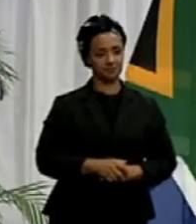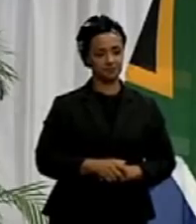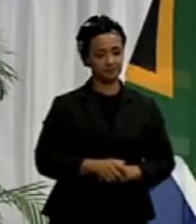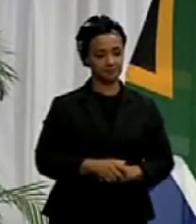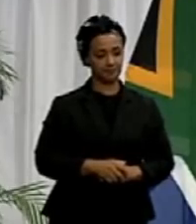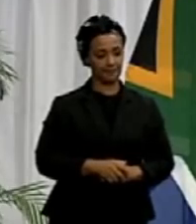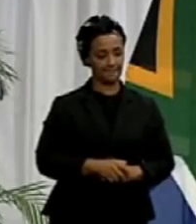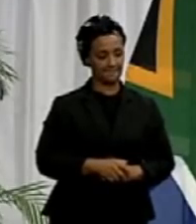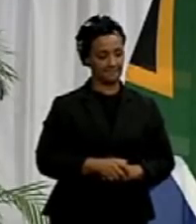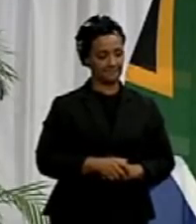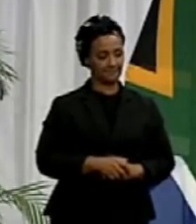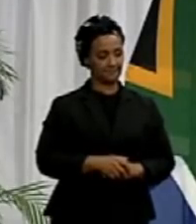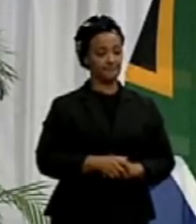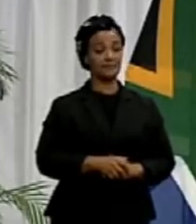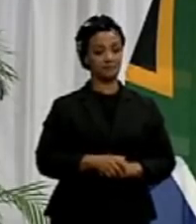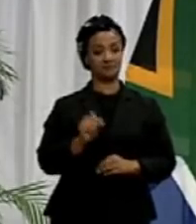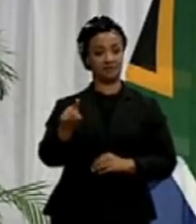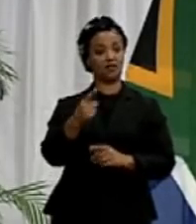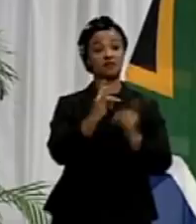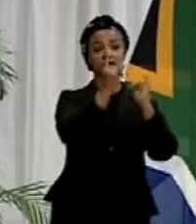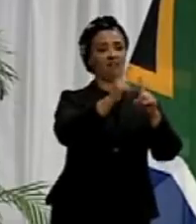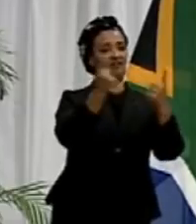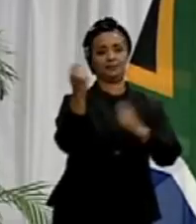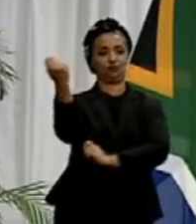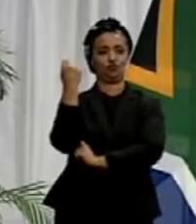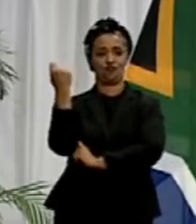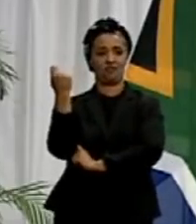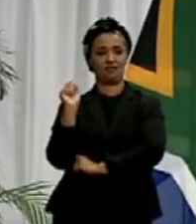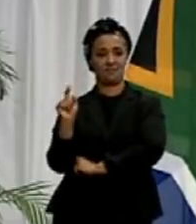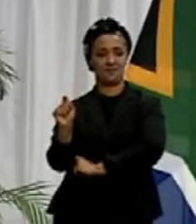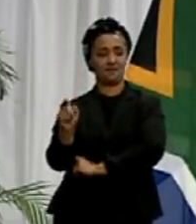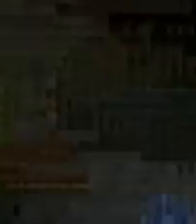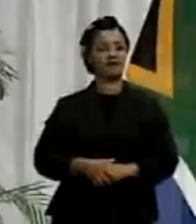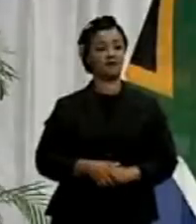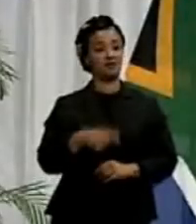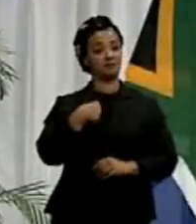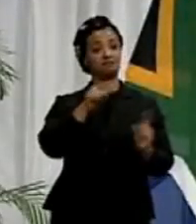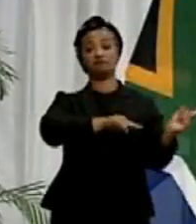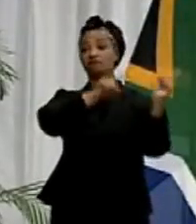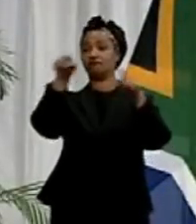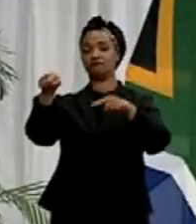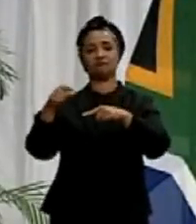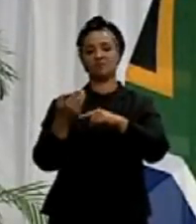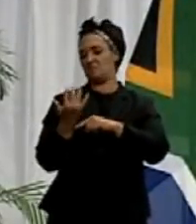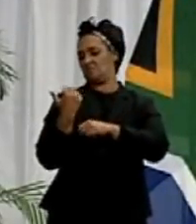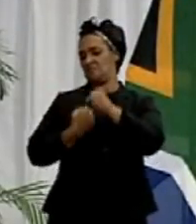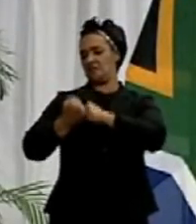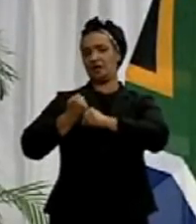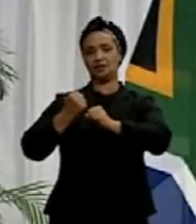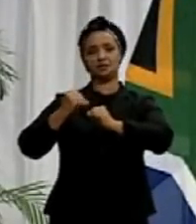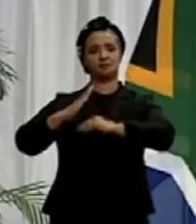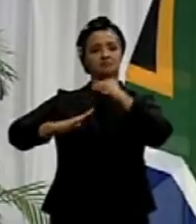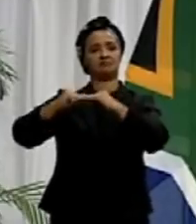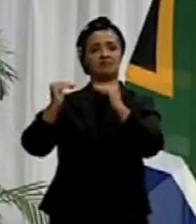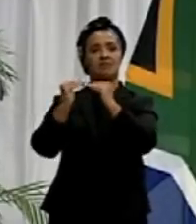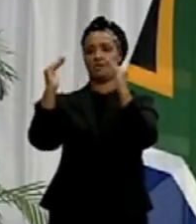and Winterfeld being a rural area, went there to build a home. A few years ago, he built